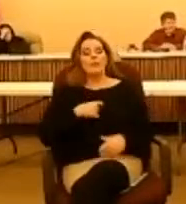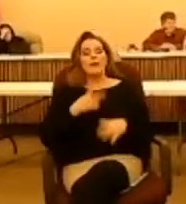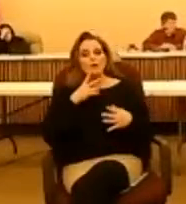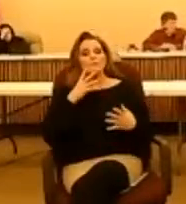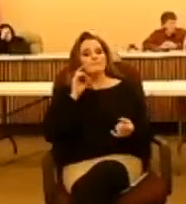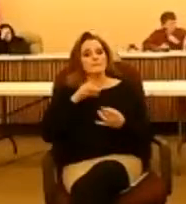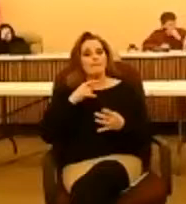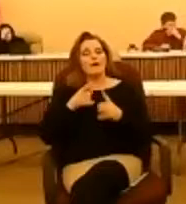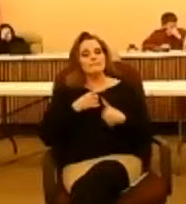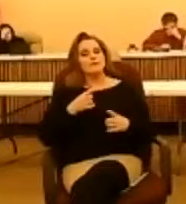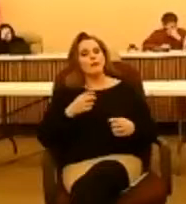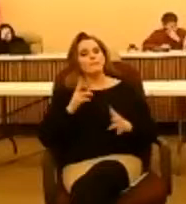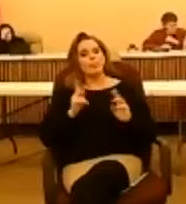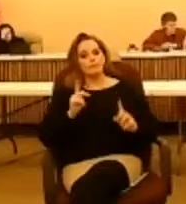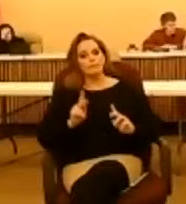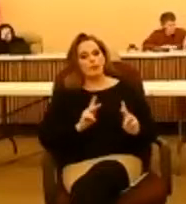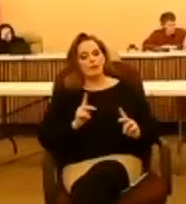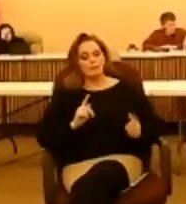from residents.